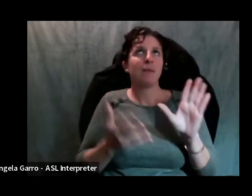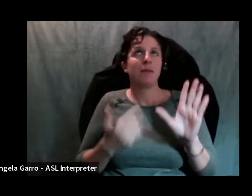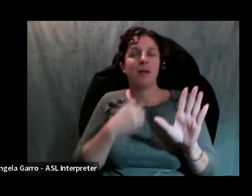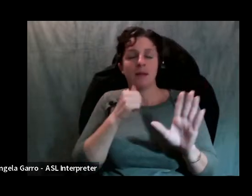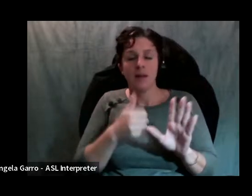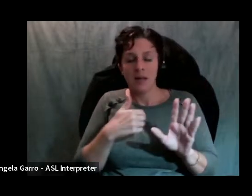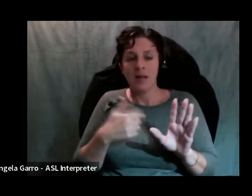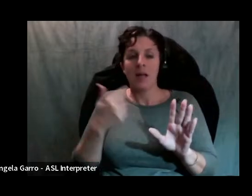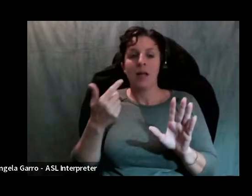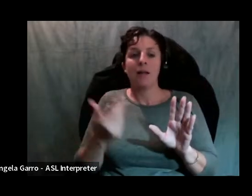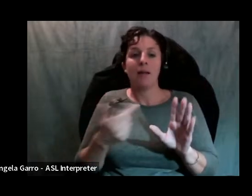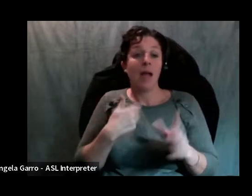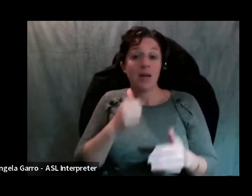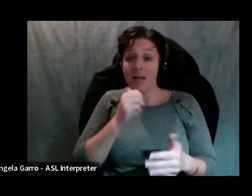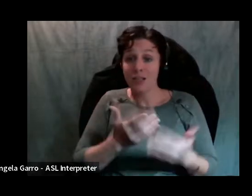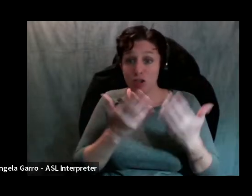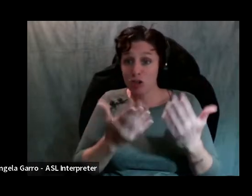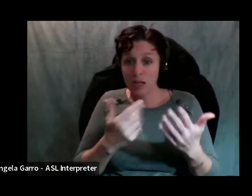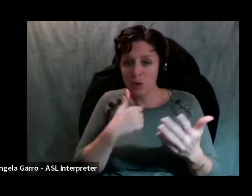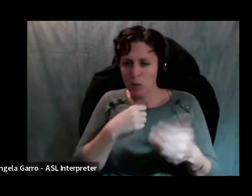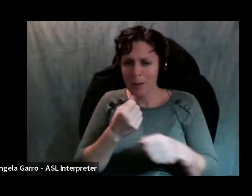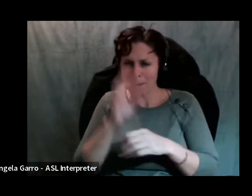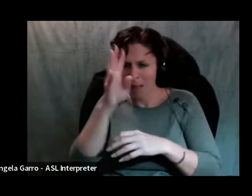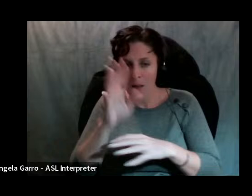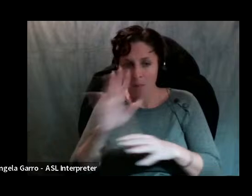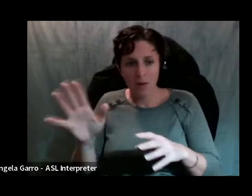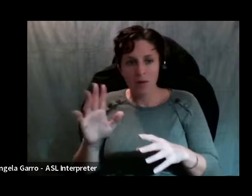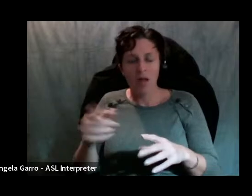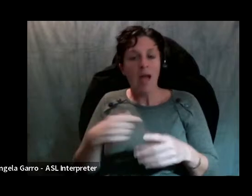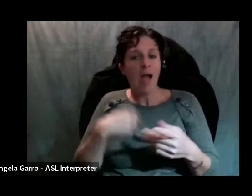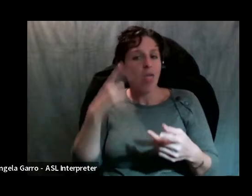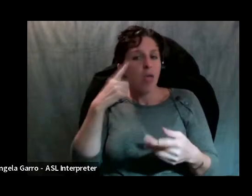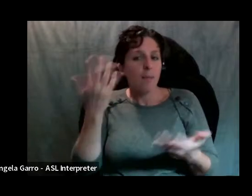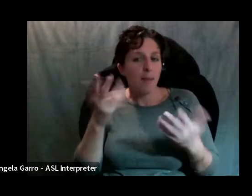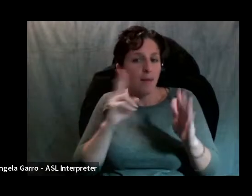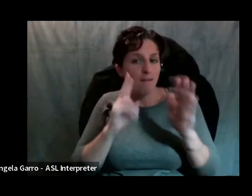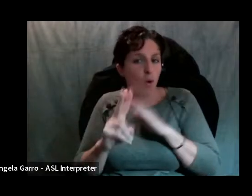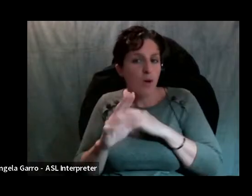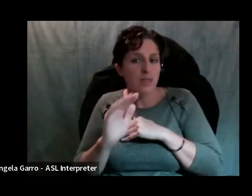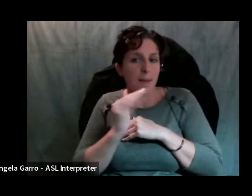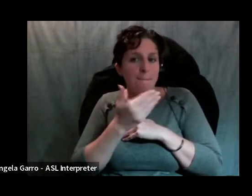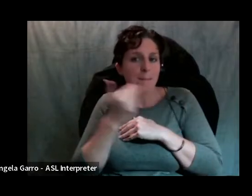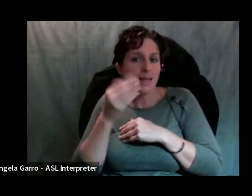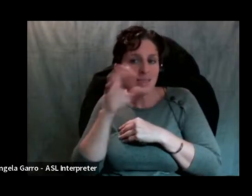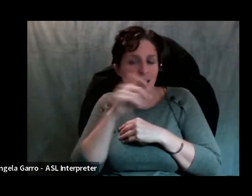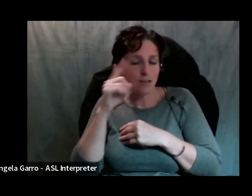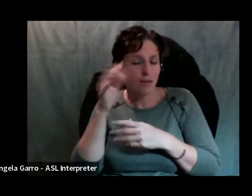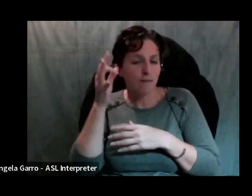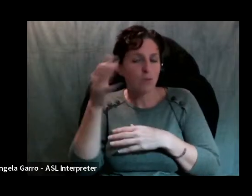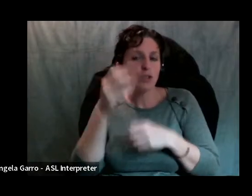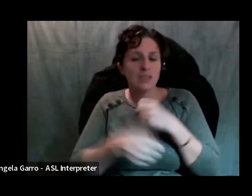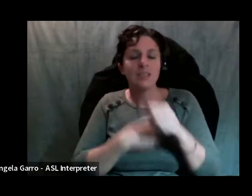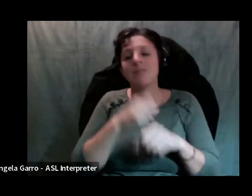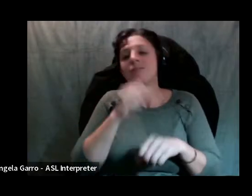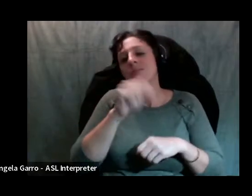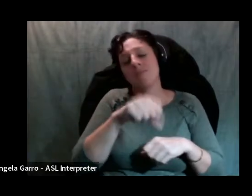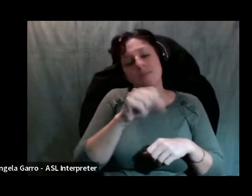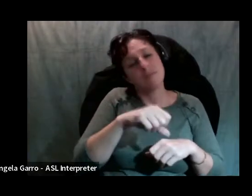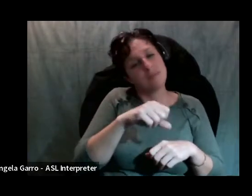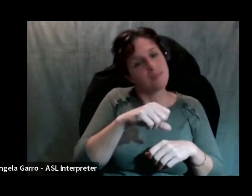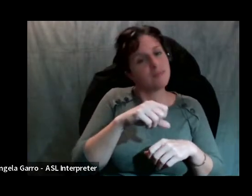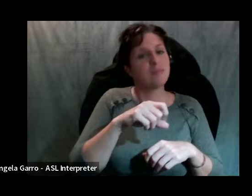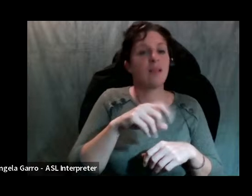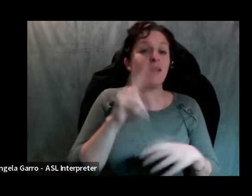I wasn't suggesting that we make up the percentage. I was I thinking it was a forecast of our best guess for future years, but okay. Correct. Yeah.